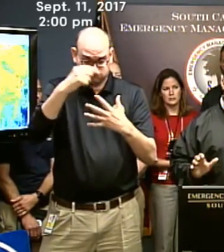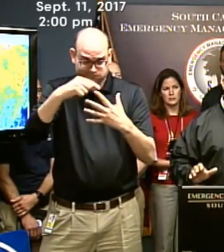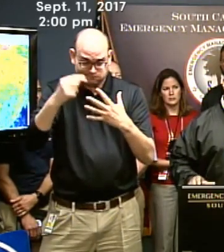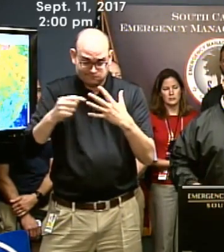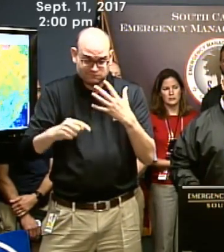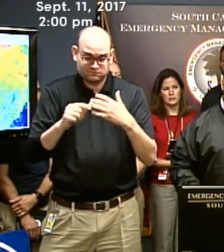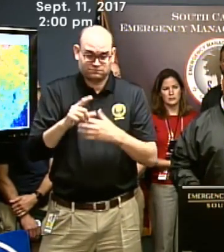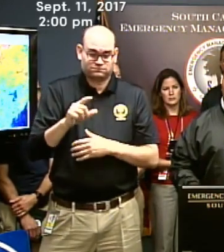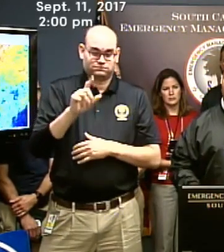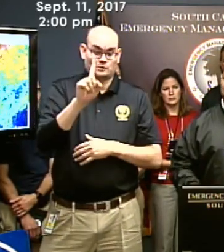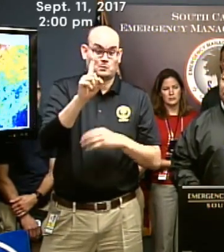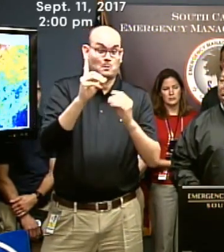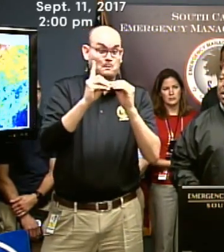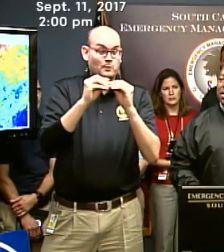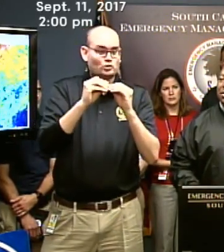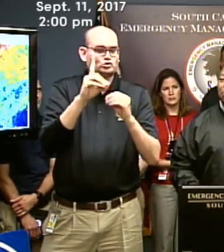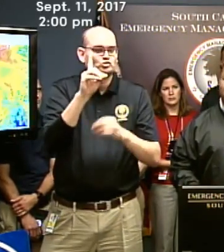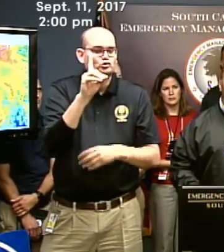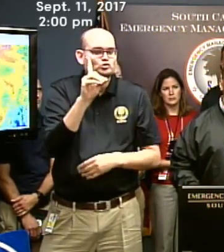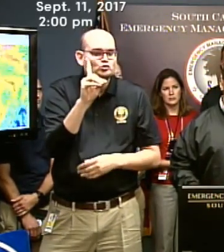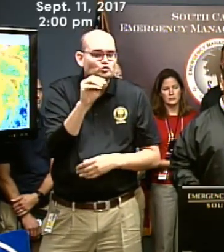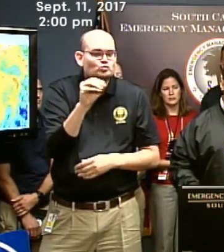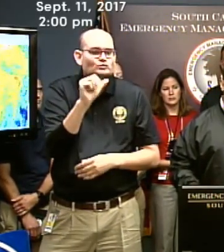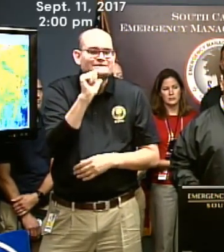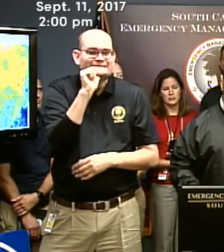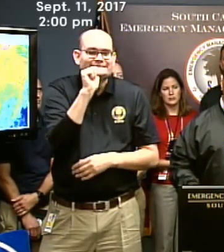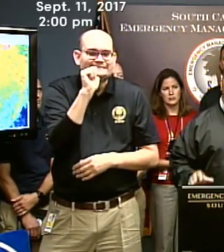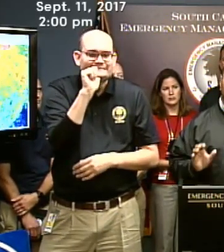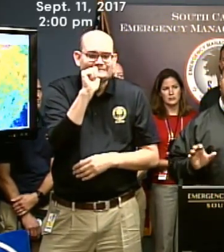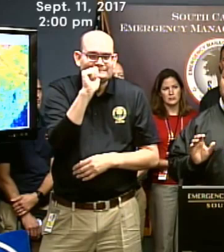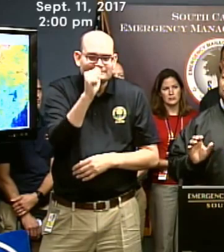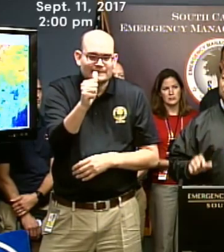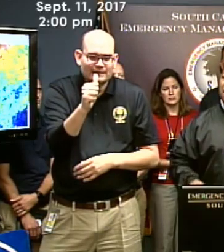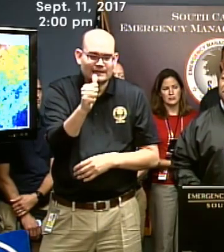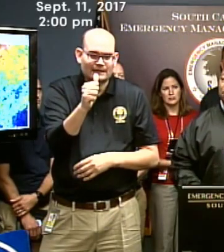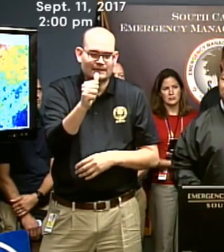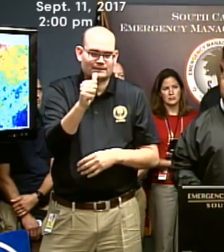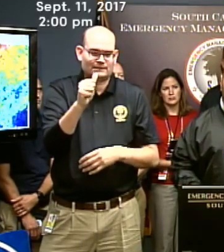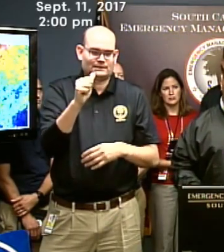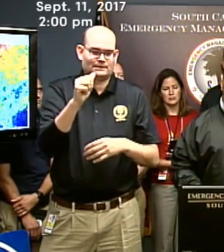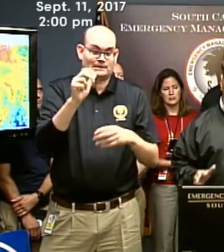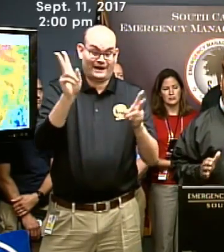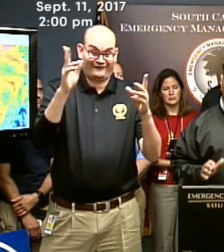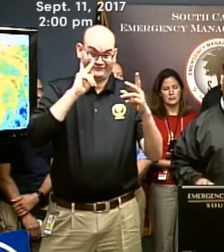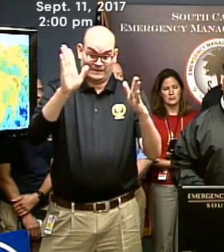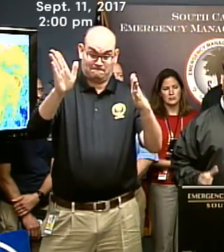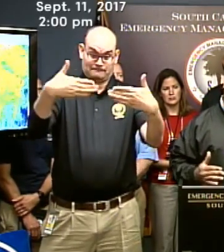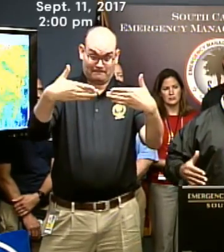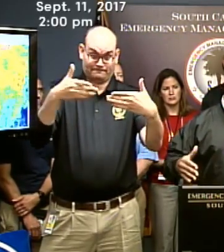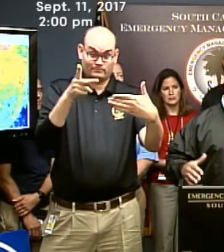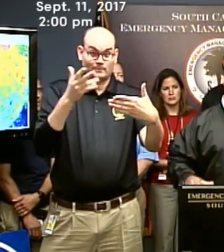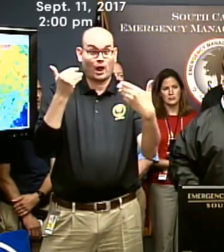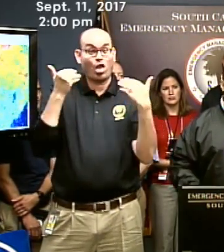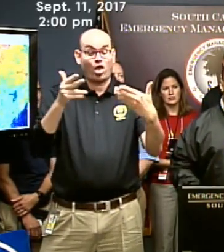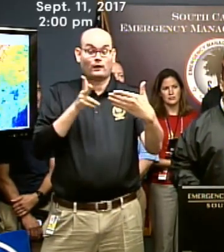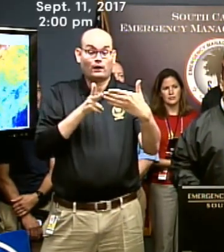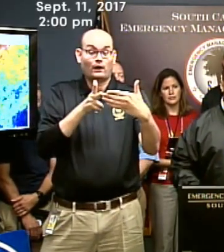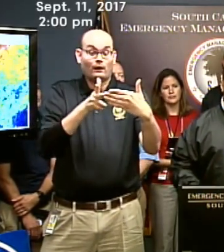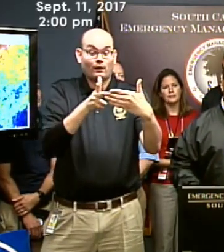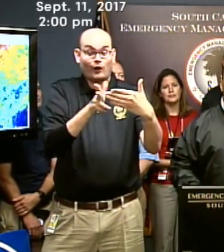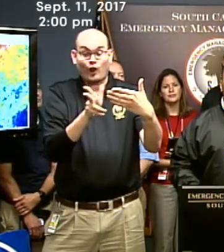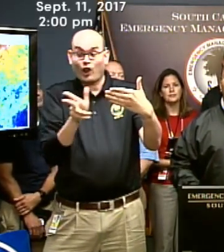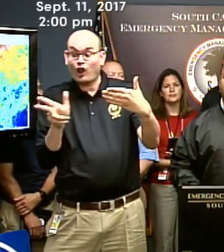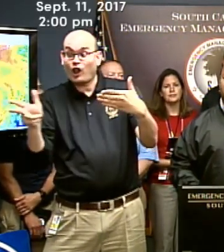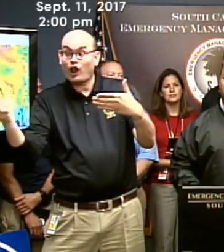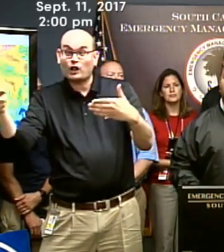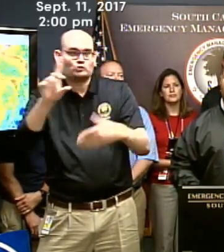please do not drive around barricades. We know the problem that could bring if someone were to drive around a